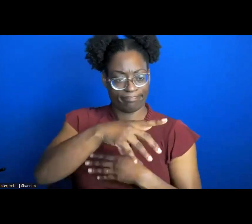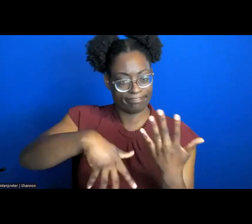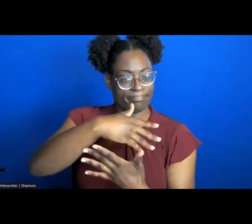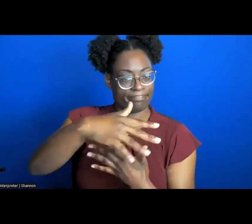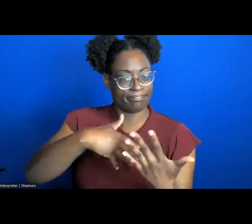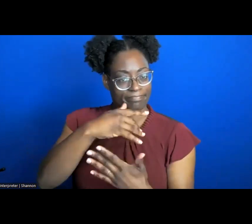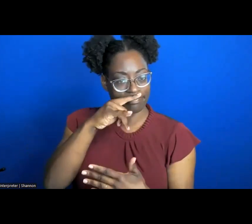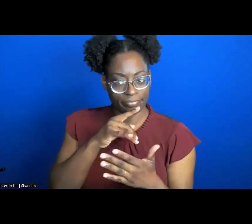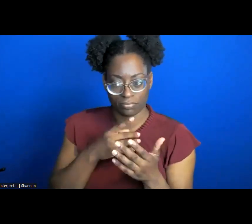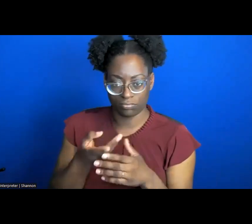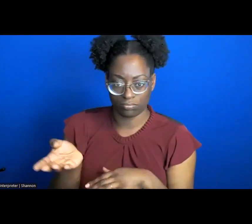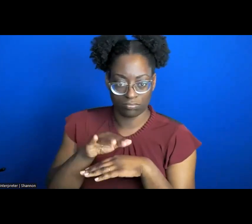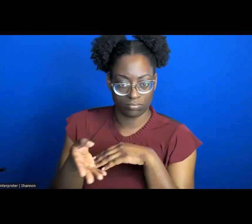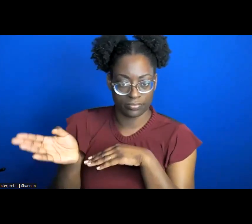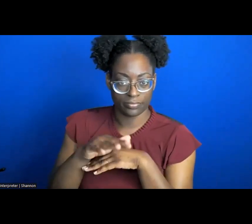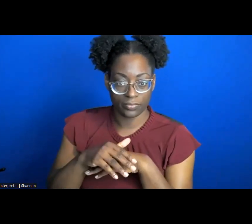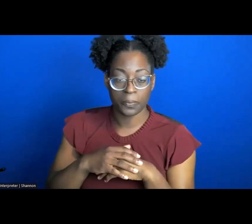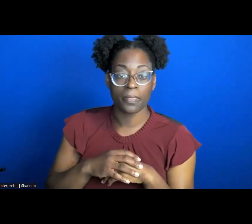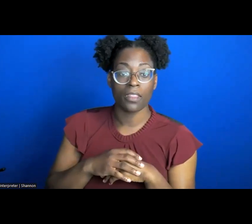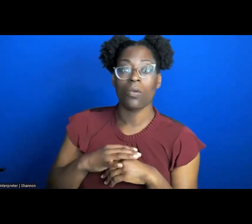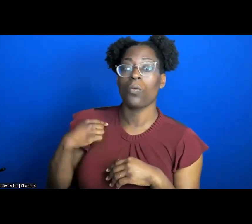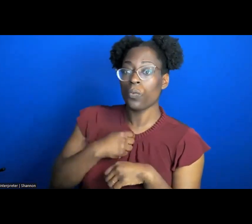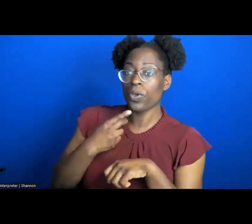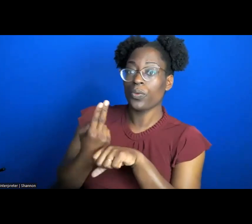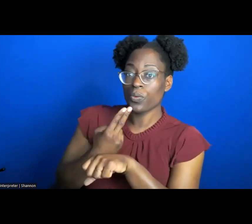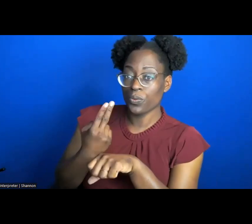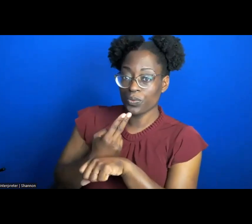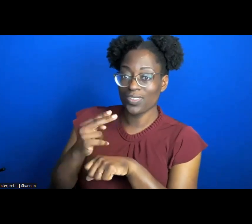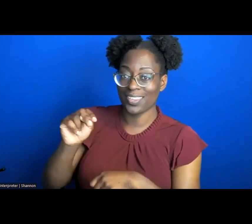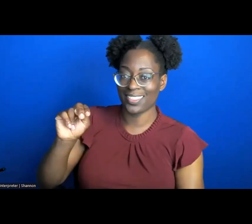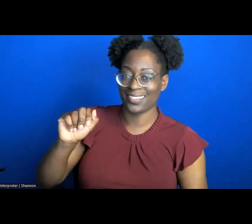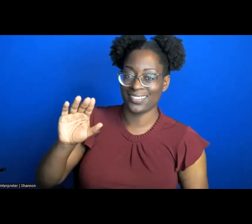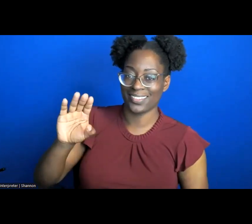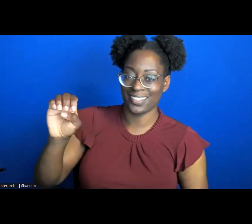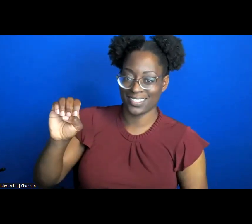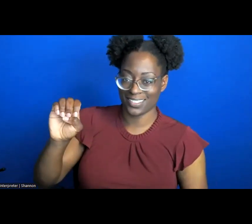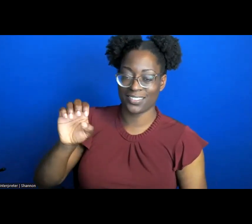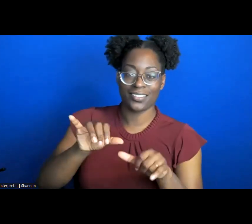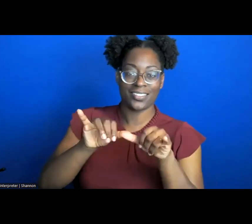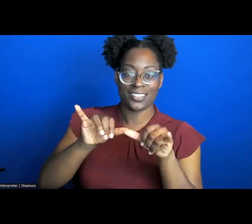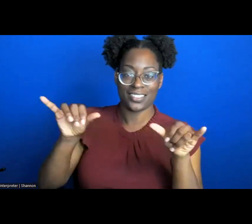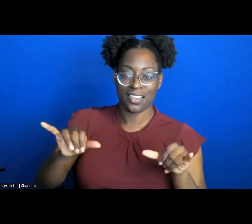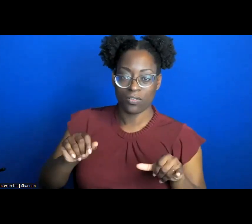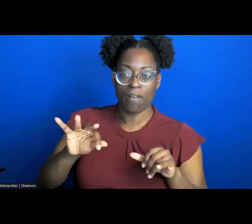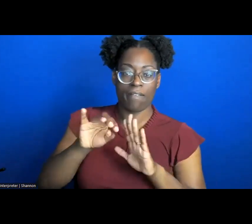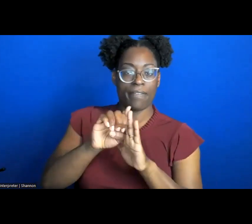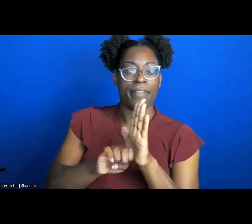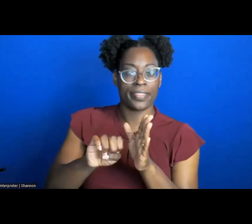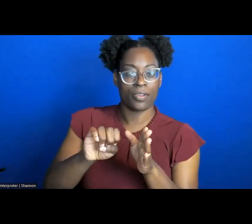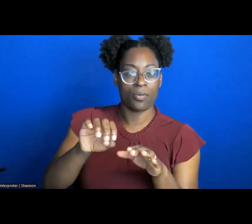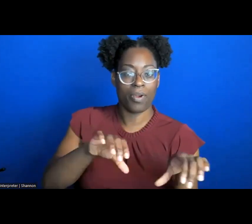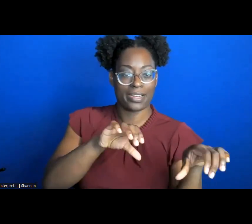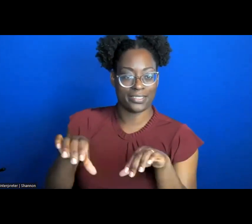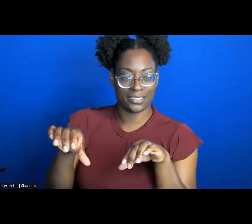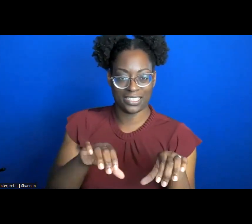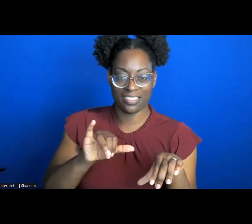NACCE standards of ethical practices as our professional practice or professional framework of our practice. These